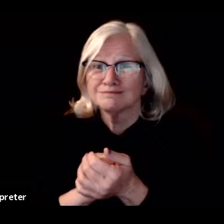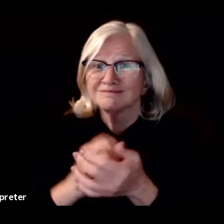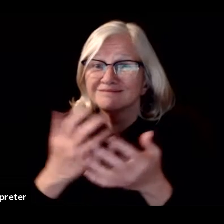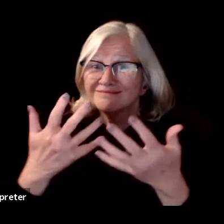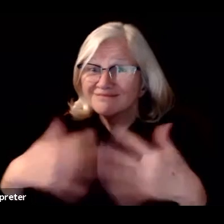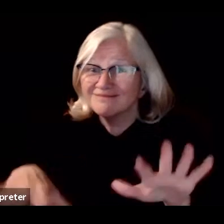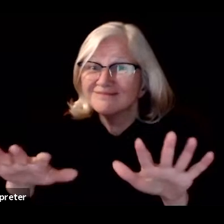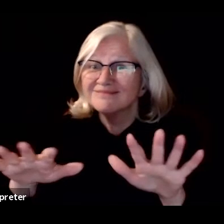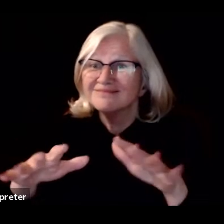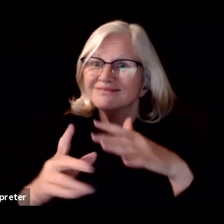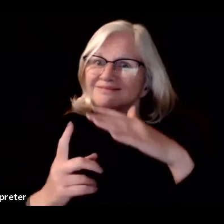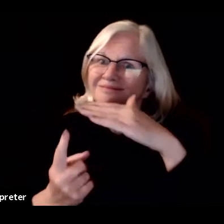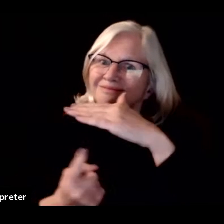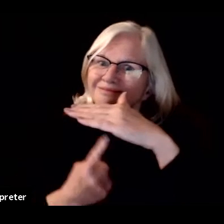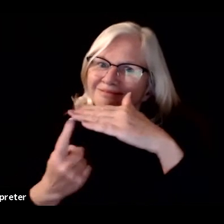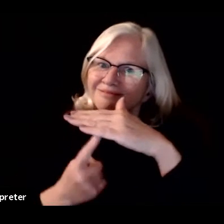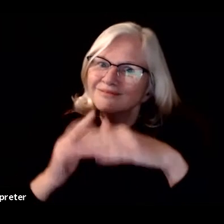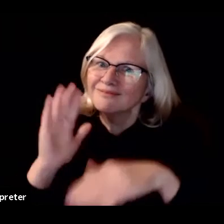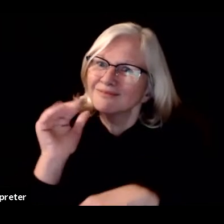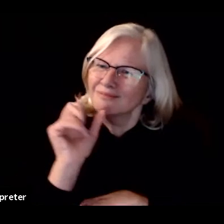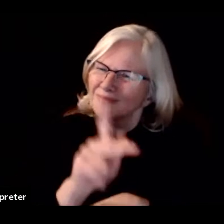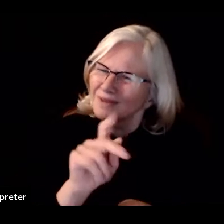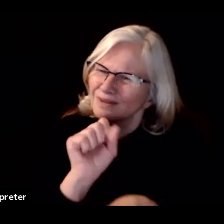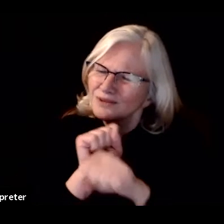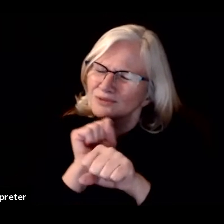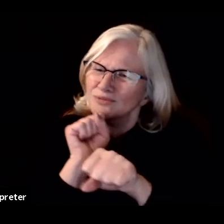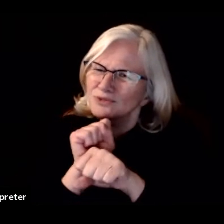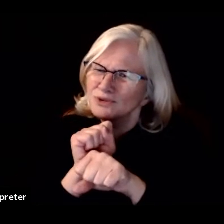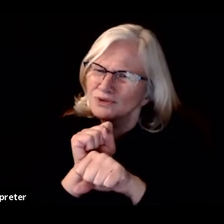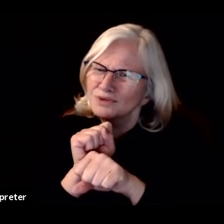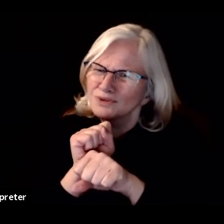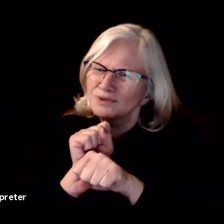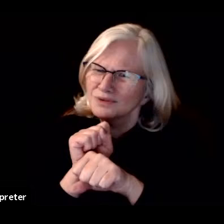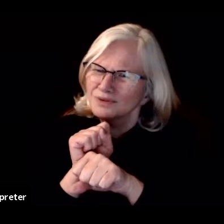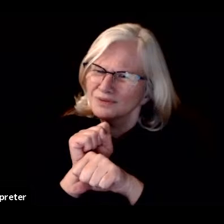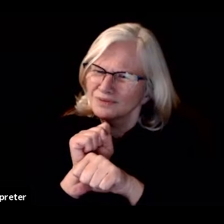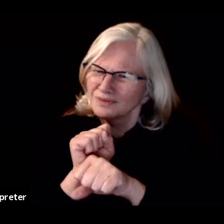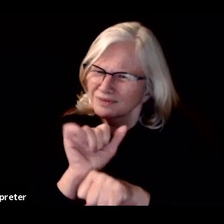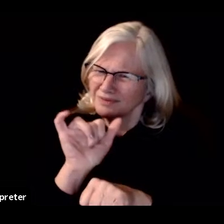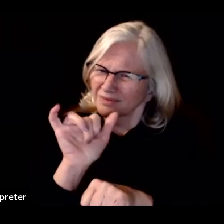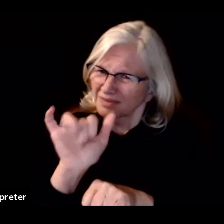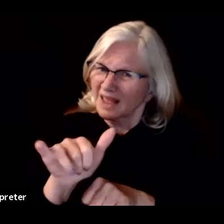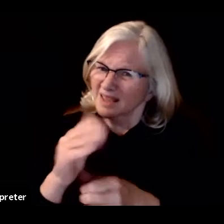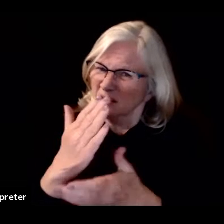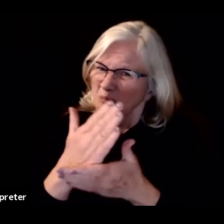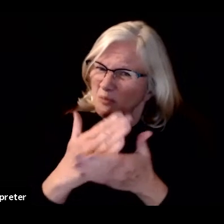Is that something you encourage, or do you see that being part of the strategy if need be in the future?